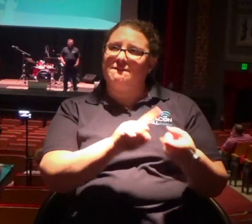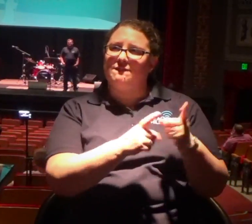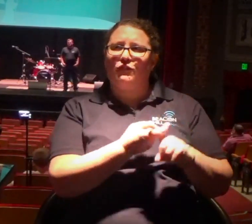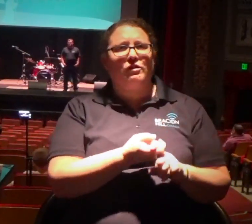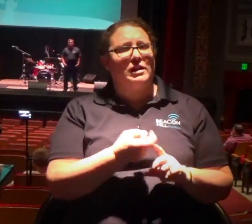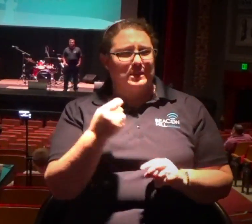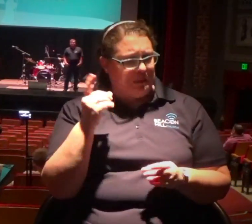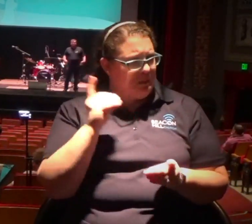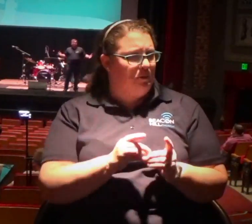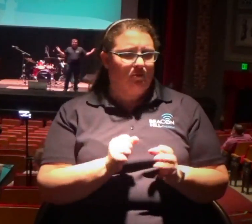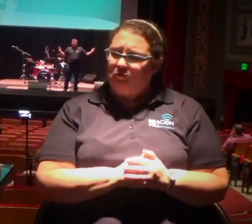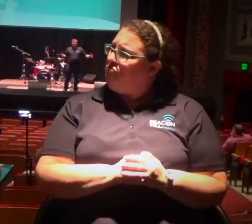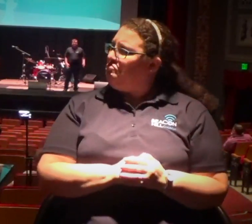bongos.